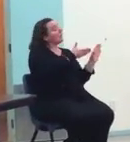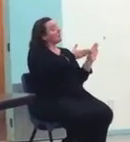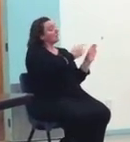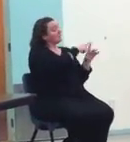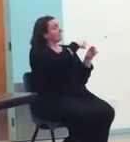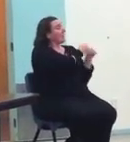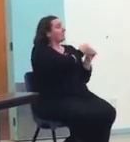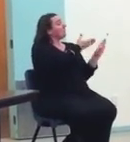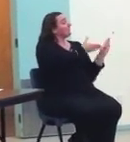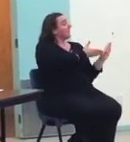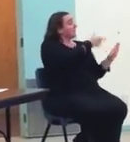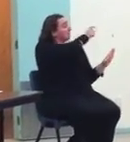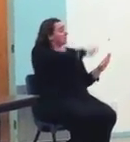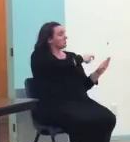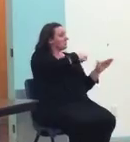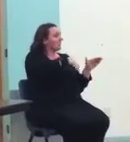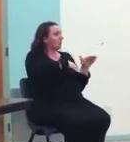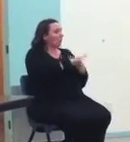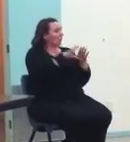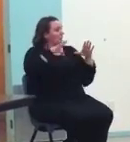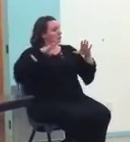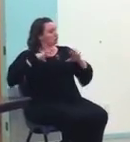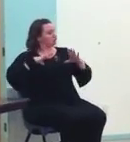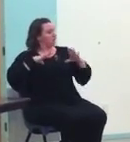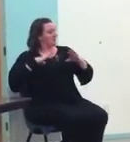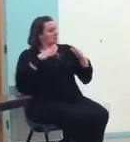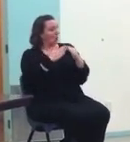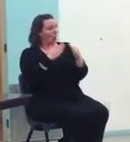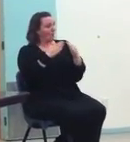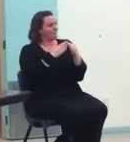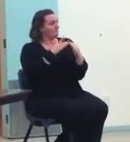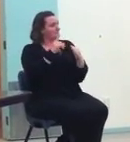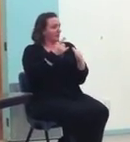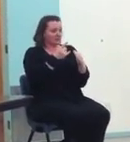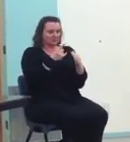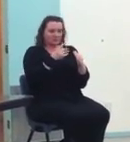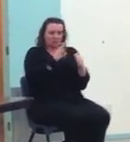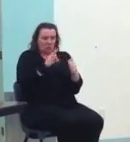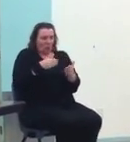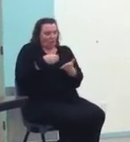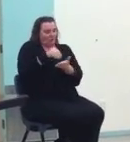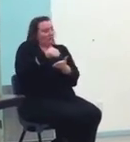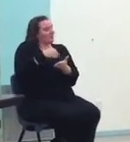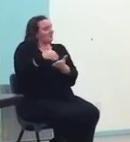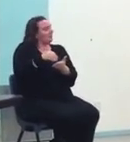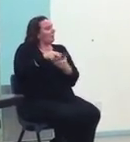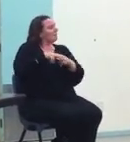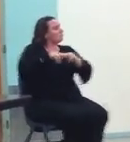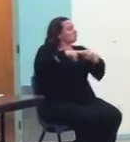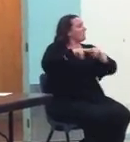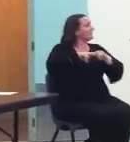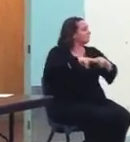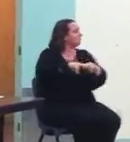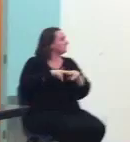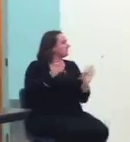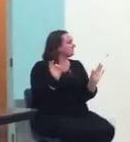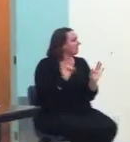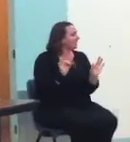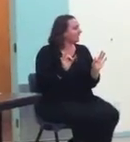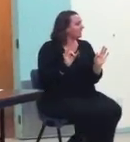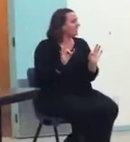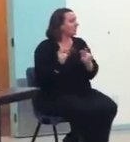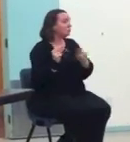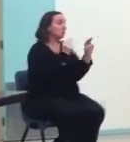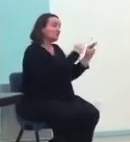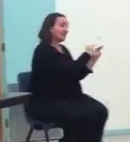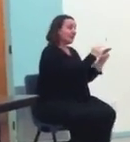put in a rest home but has been given no funding for transport to take her on outing or to go and see